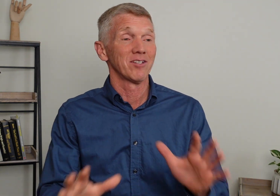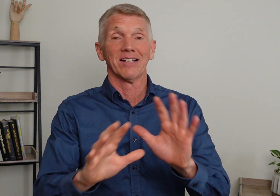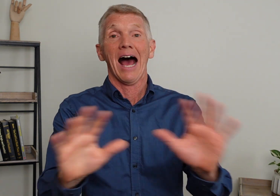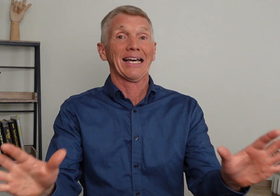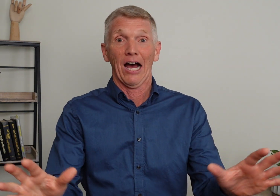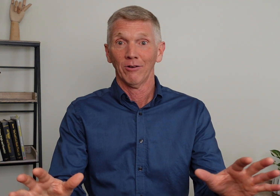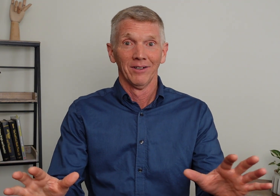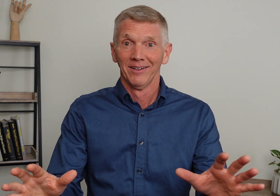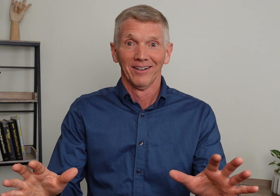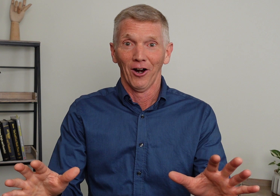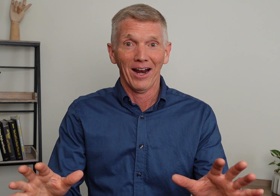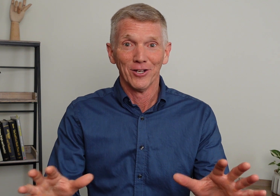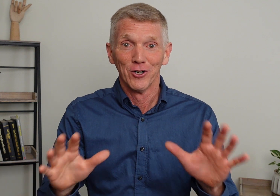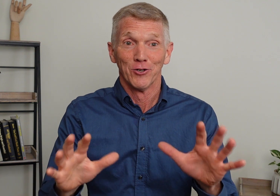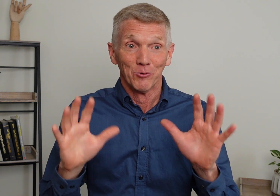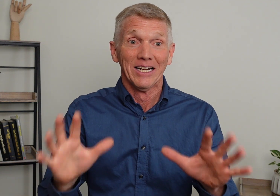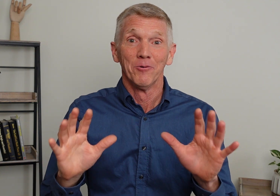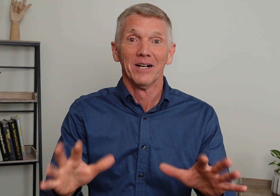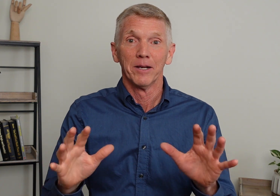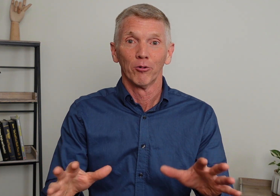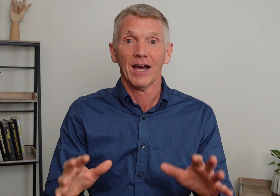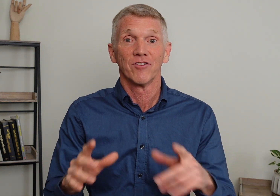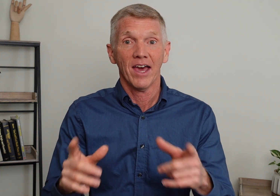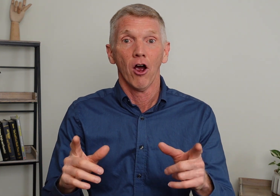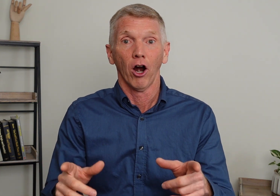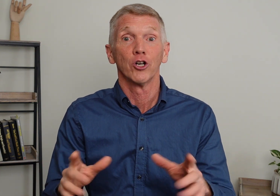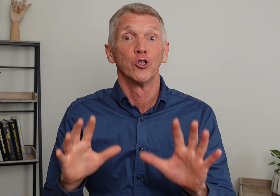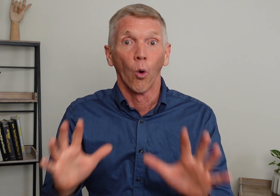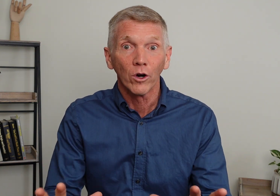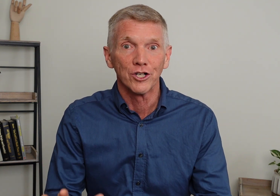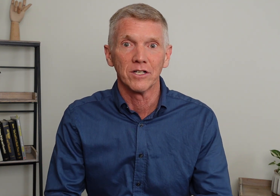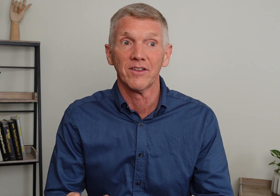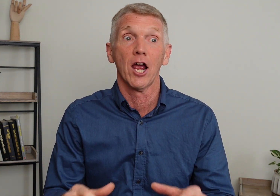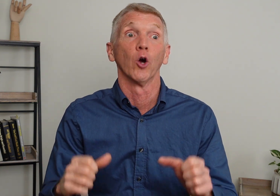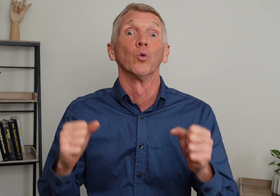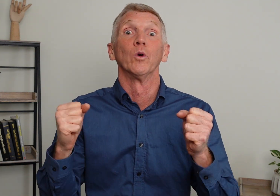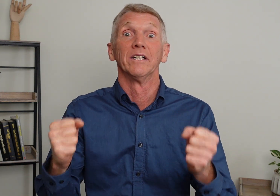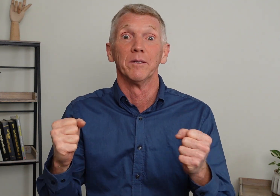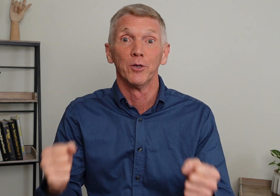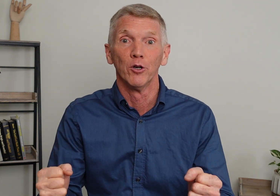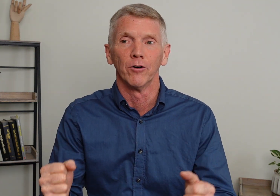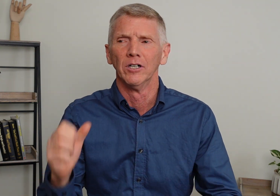a knockout, all right, you're just really, really impressed. They are gorgeous. They are really beautiful.